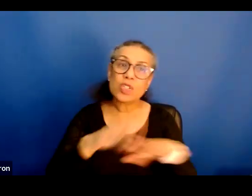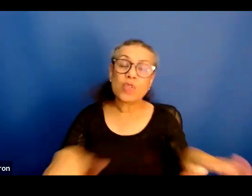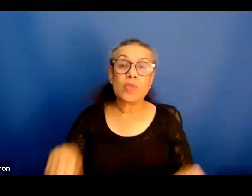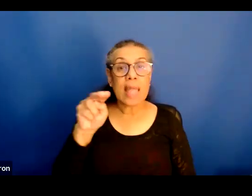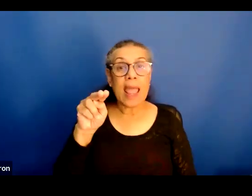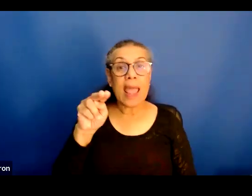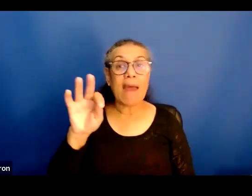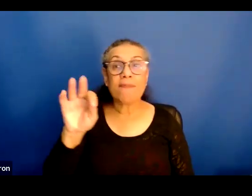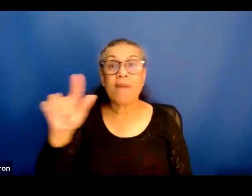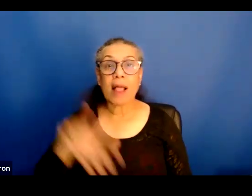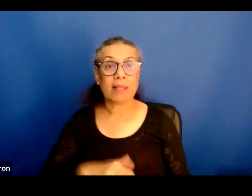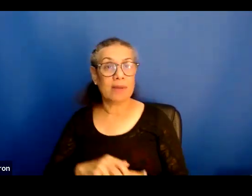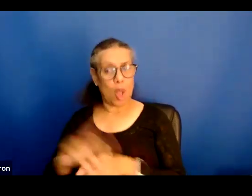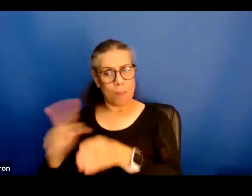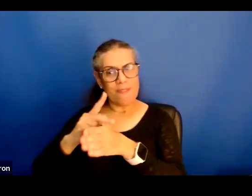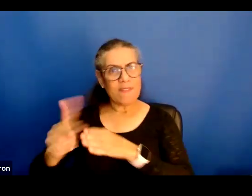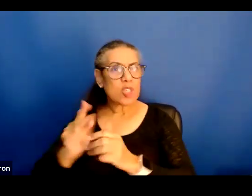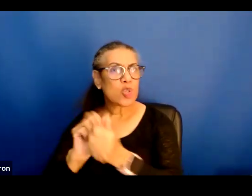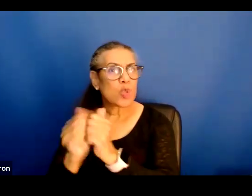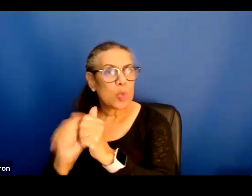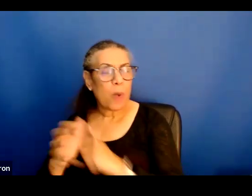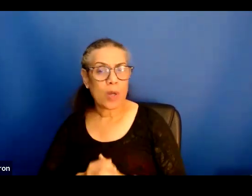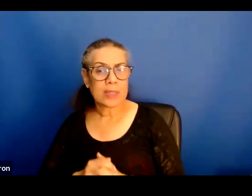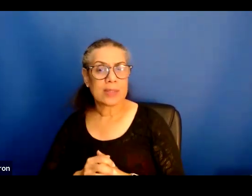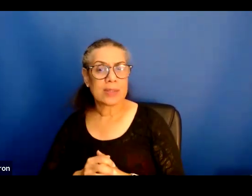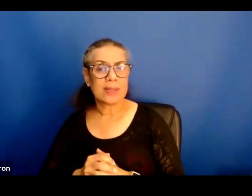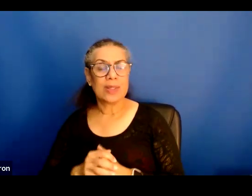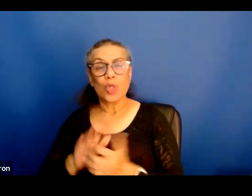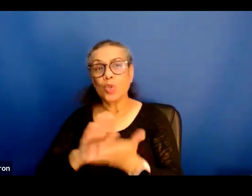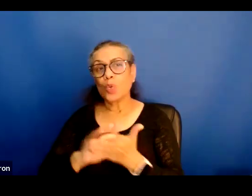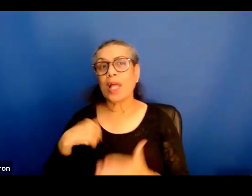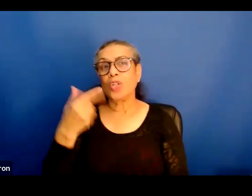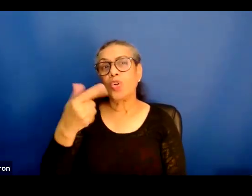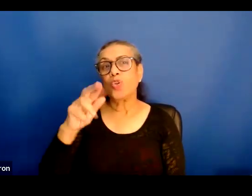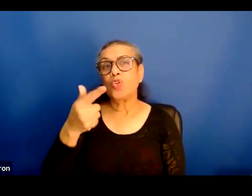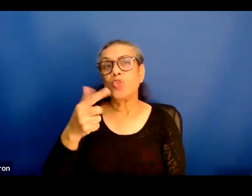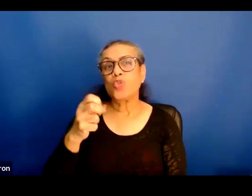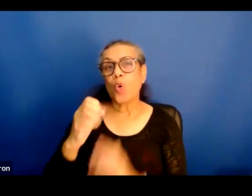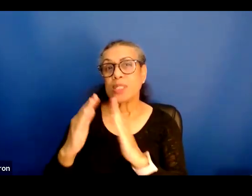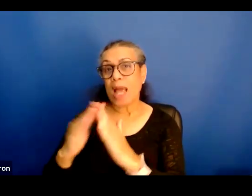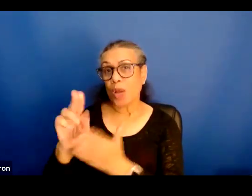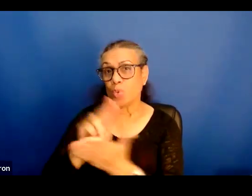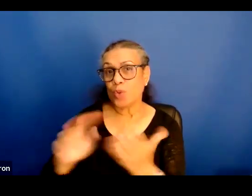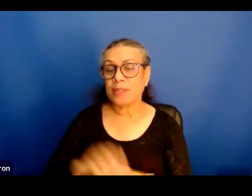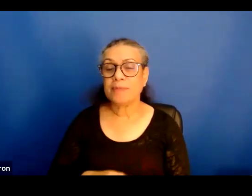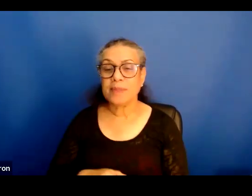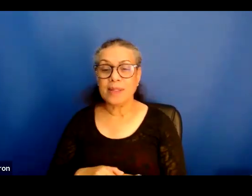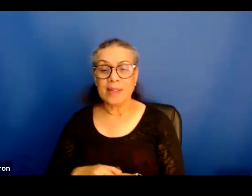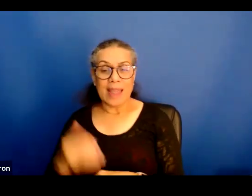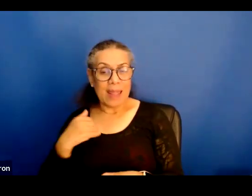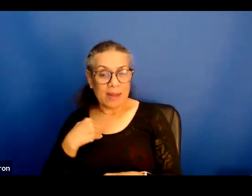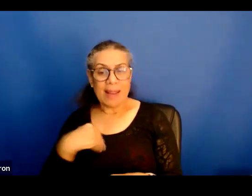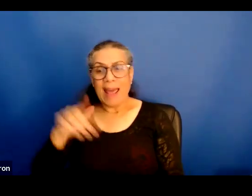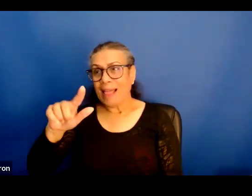NFL, other professional sports, through schools like Georgetown University, Pace University, and